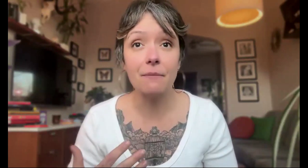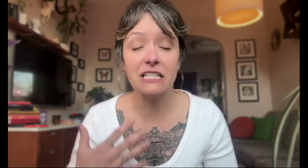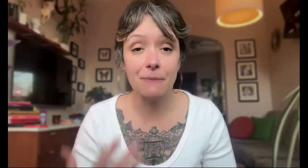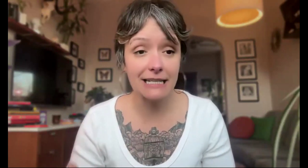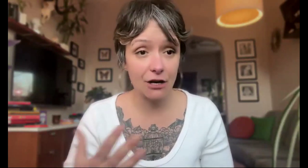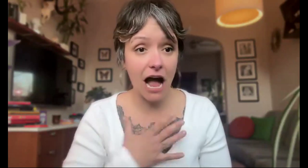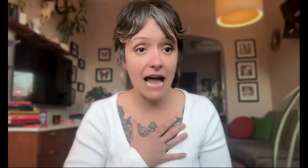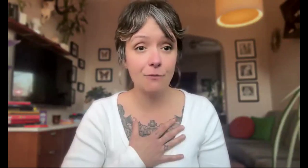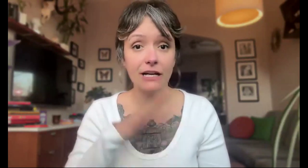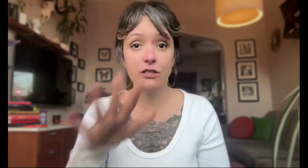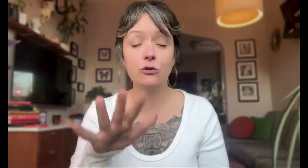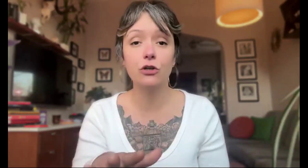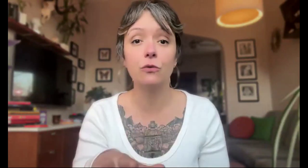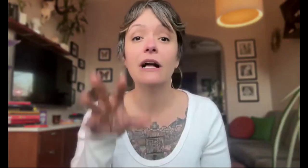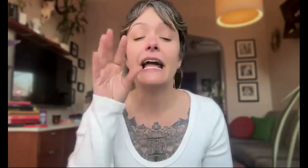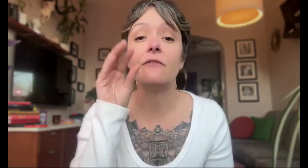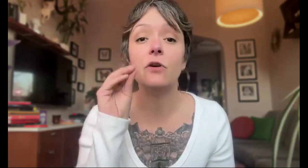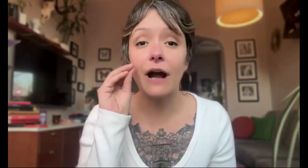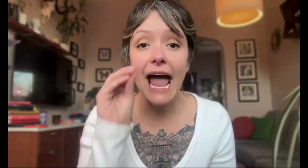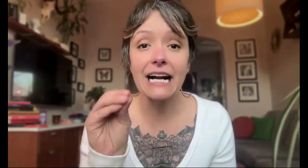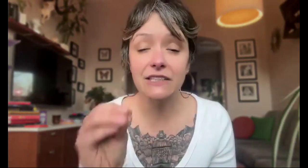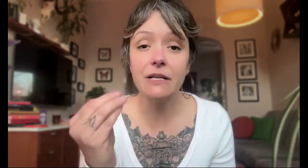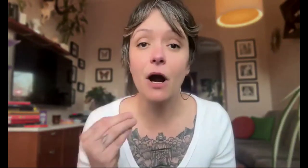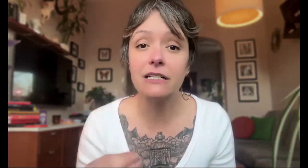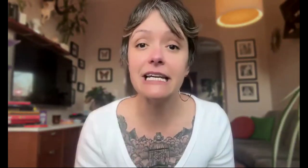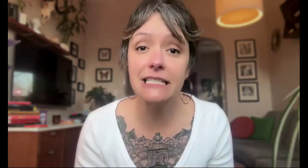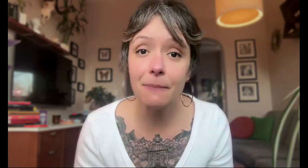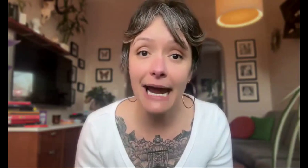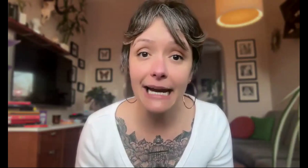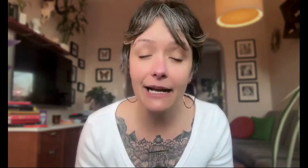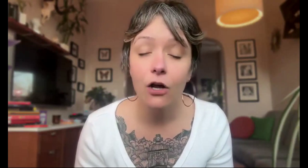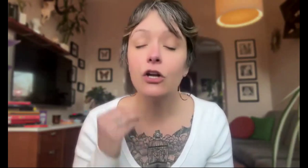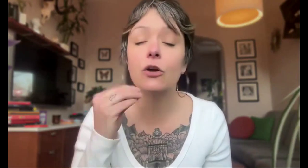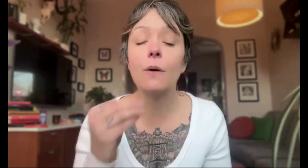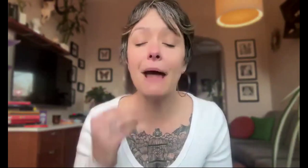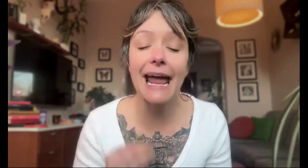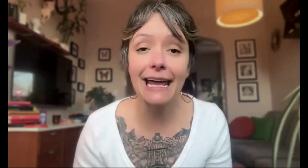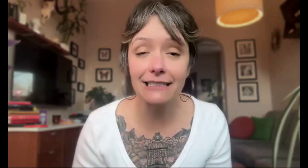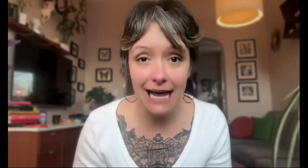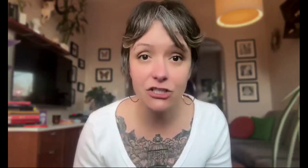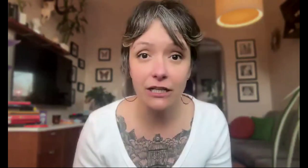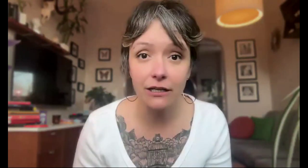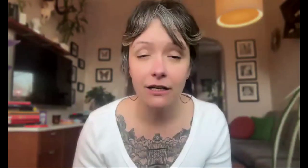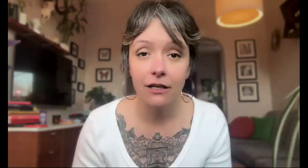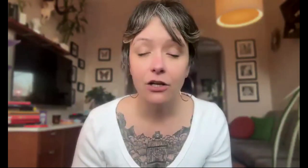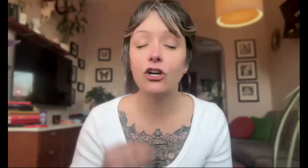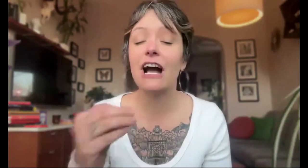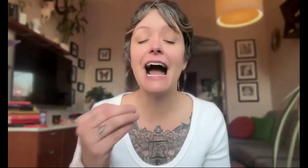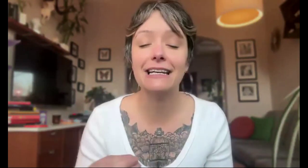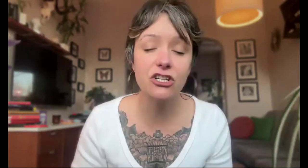much spectator. I am reading to you. If you are actively participating, you are paying attention. Your cognition